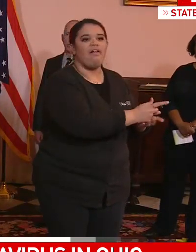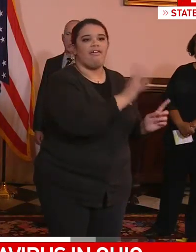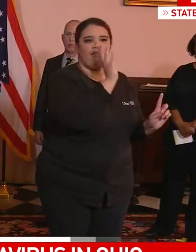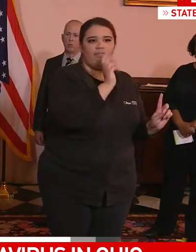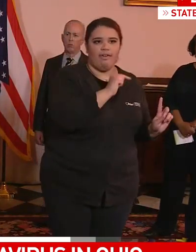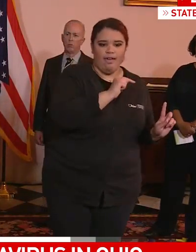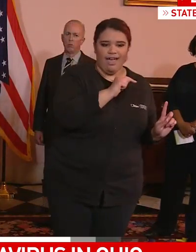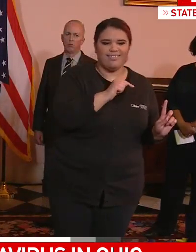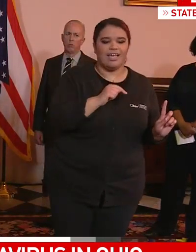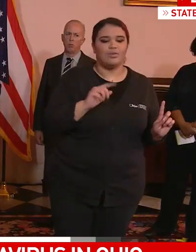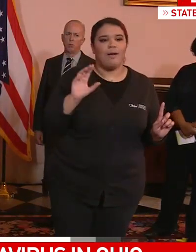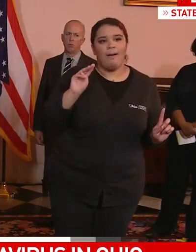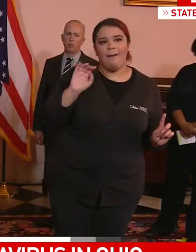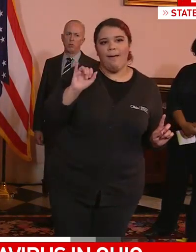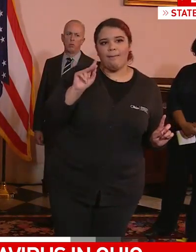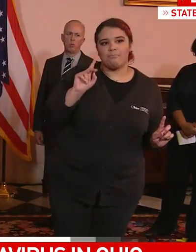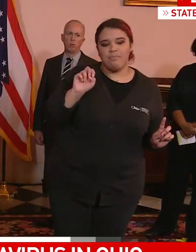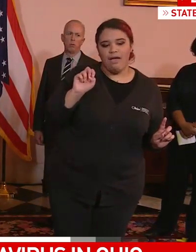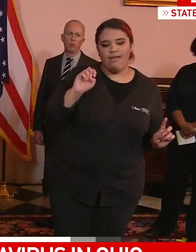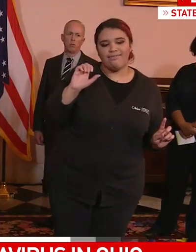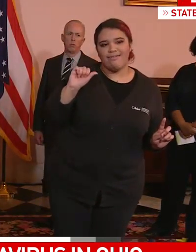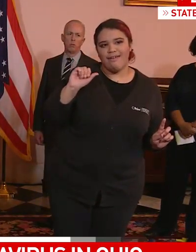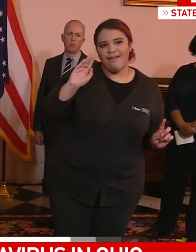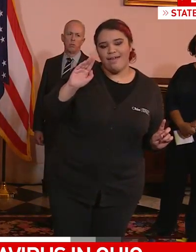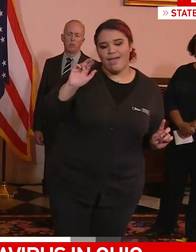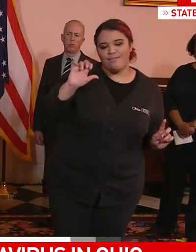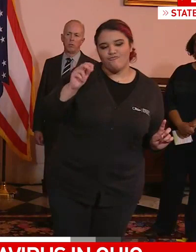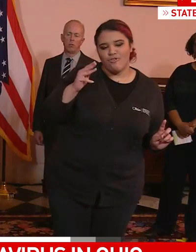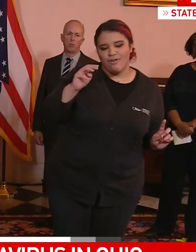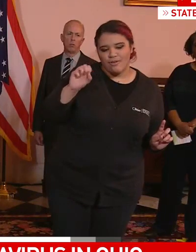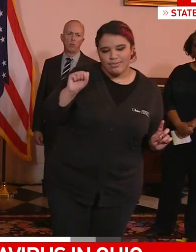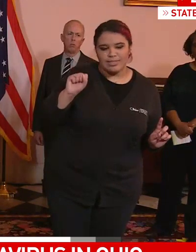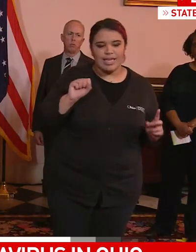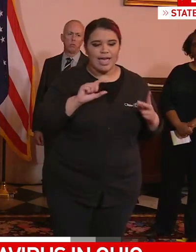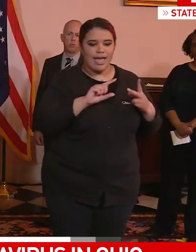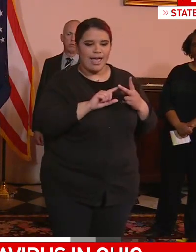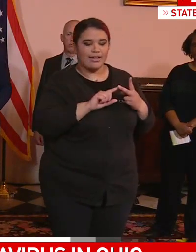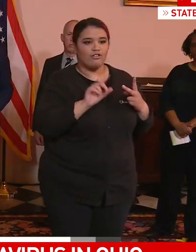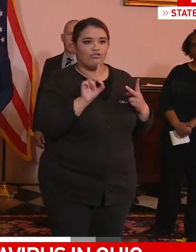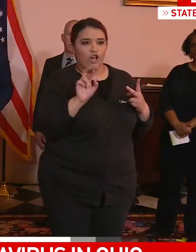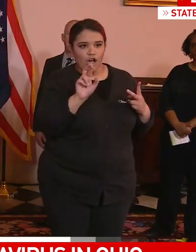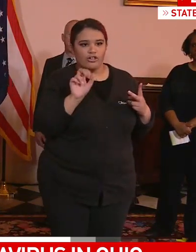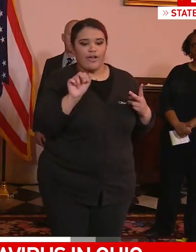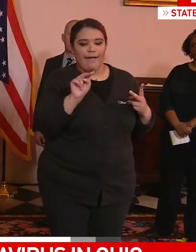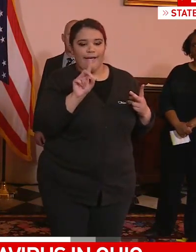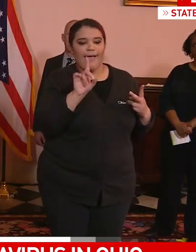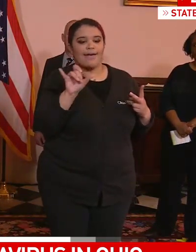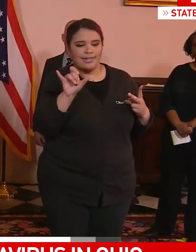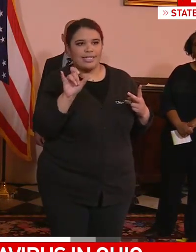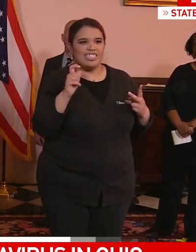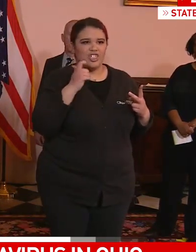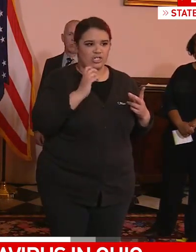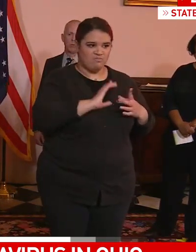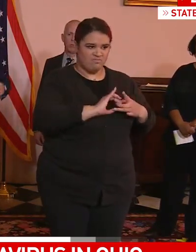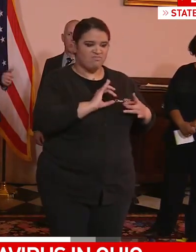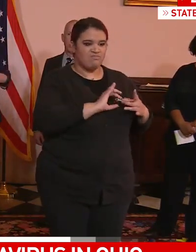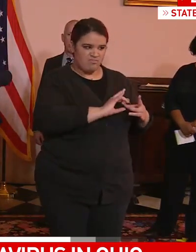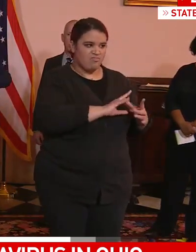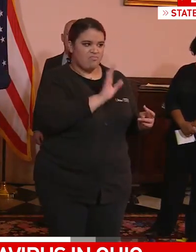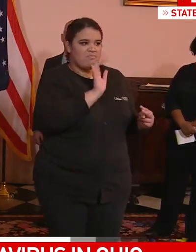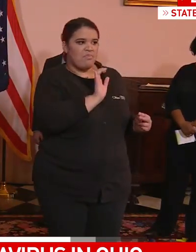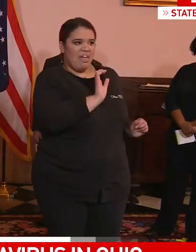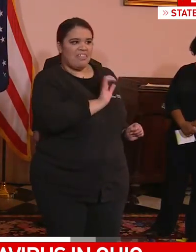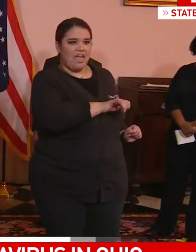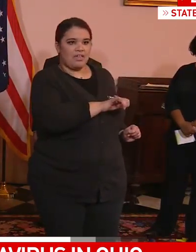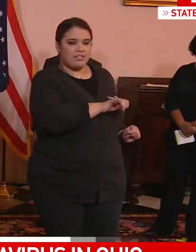well as Andy as well. So I don't know if you have any specific questions about it. They can address that, but this is something that's been